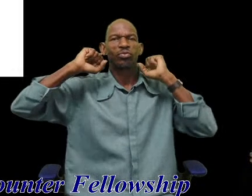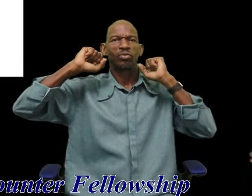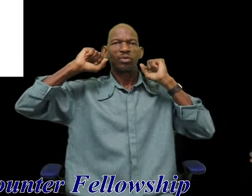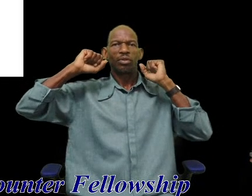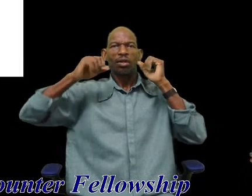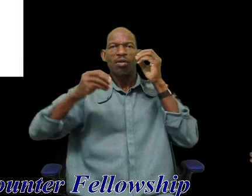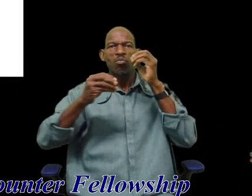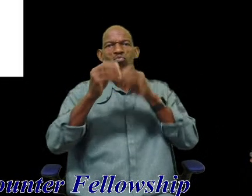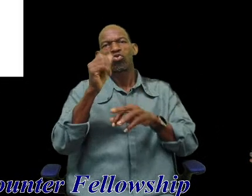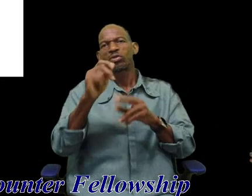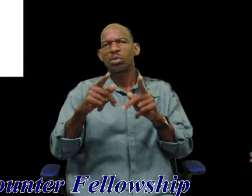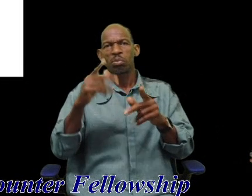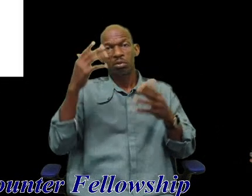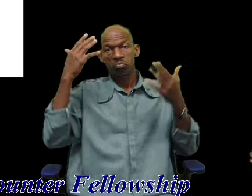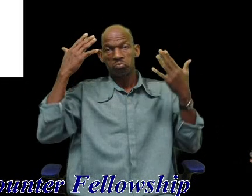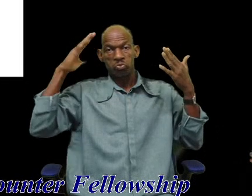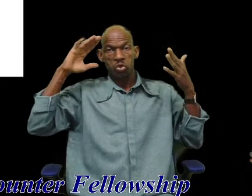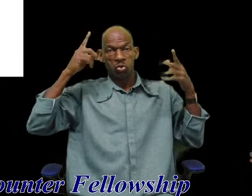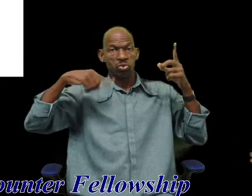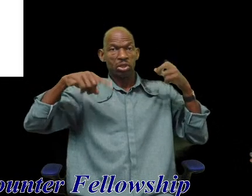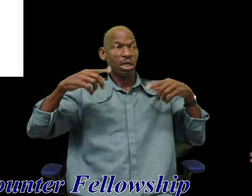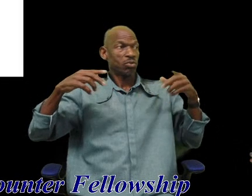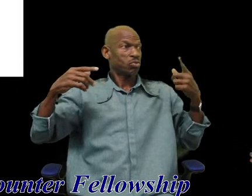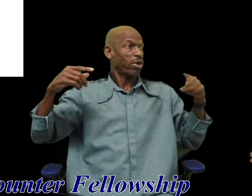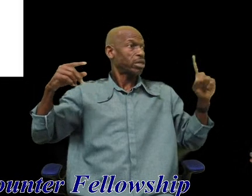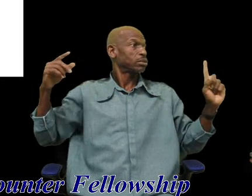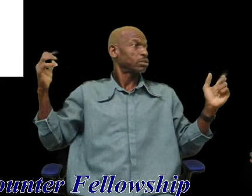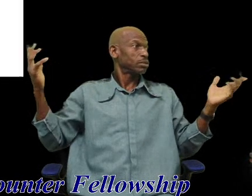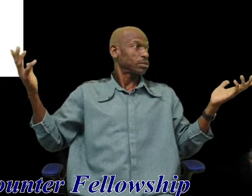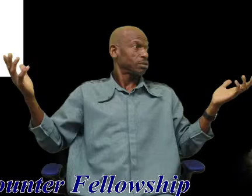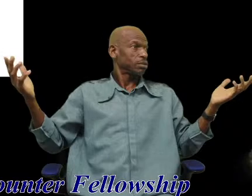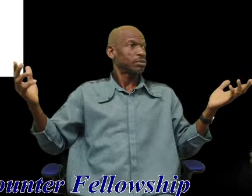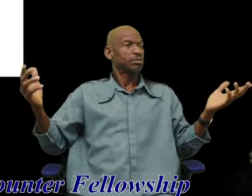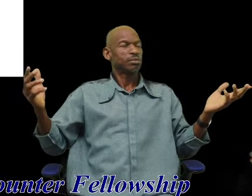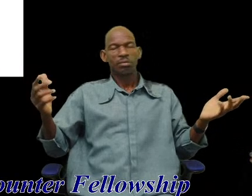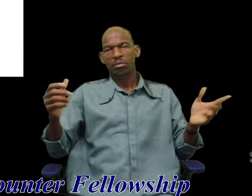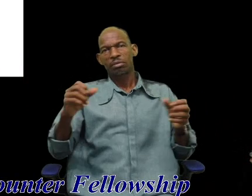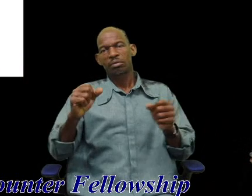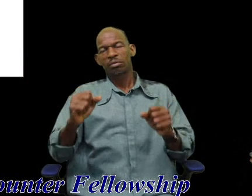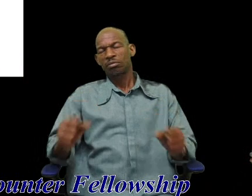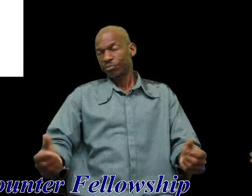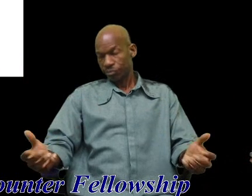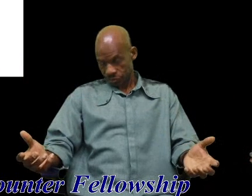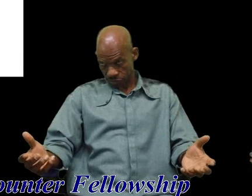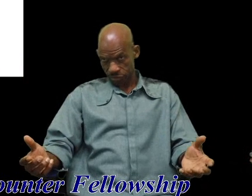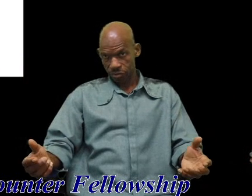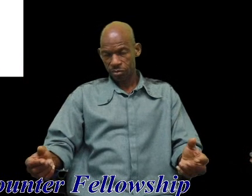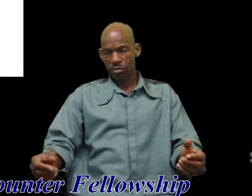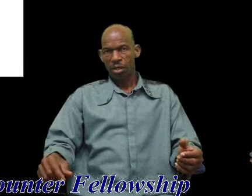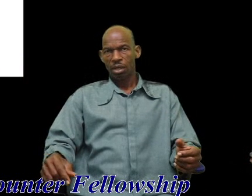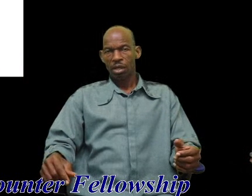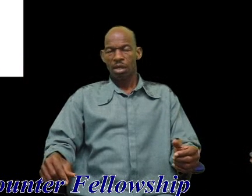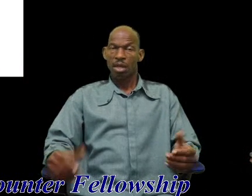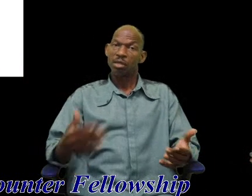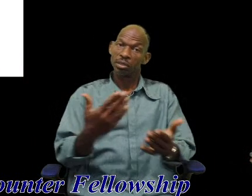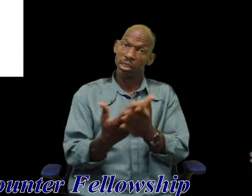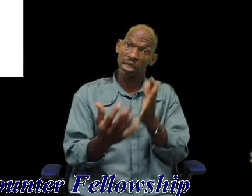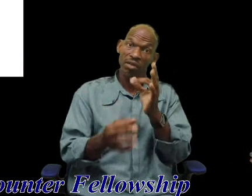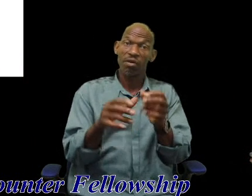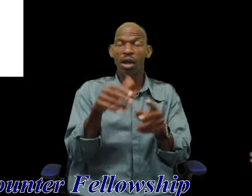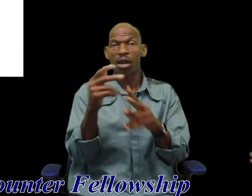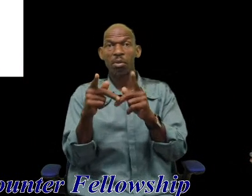the average person really don't know sign language. You can't expect everybody to learn sign language. Although it is good that we learn as